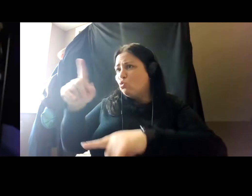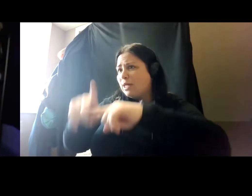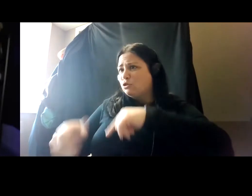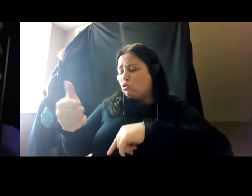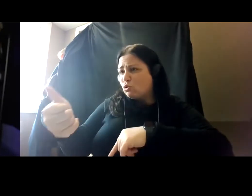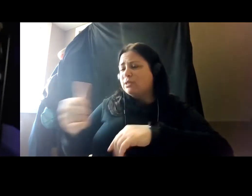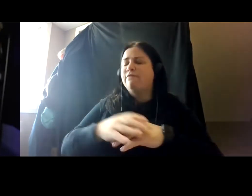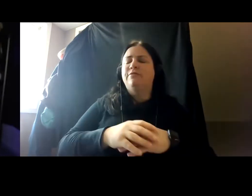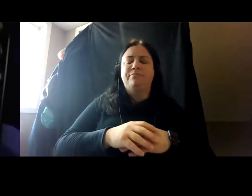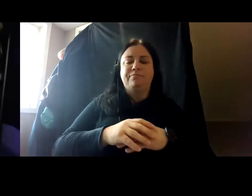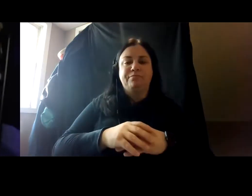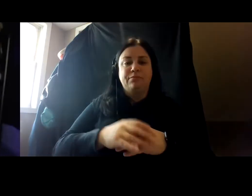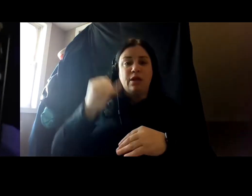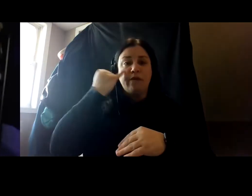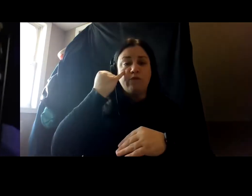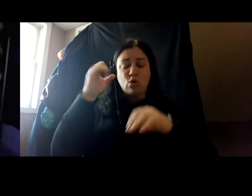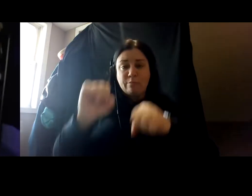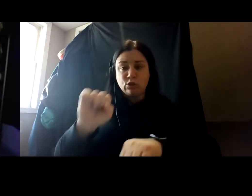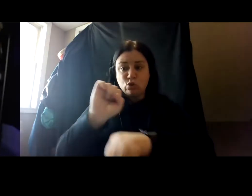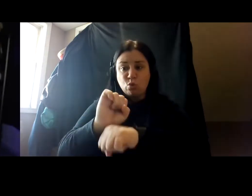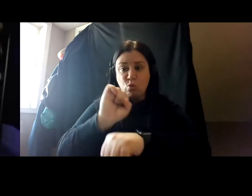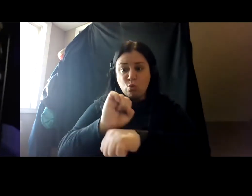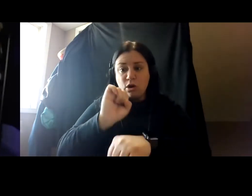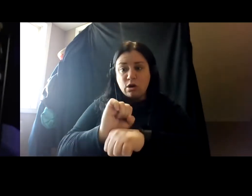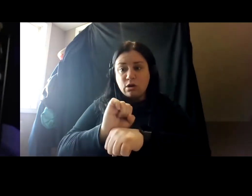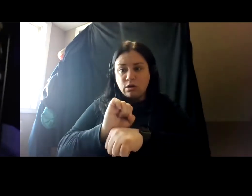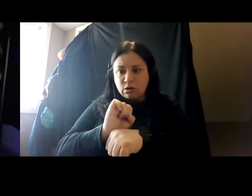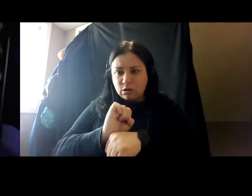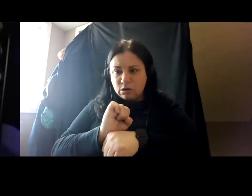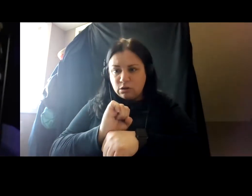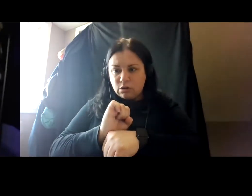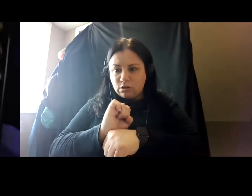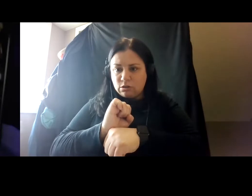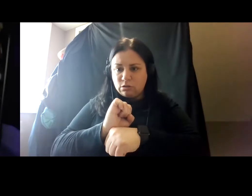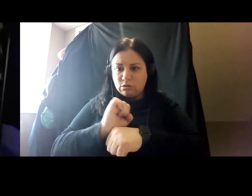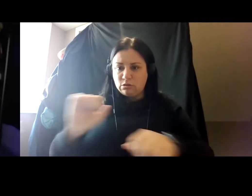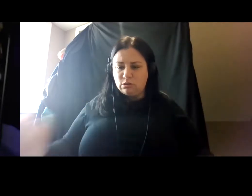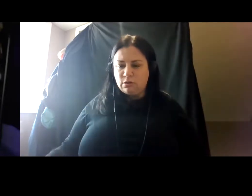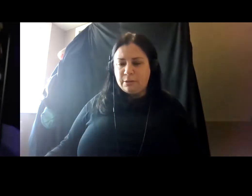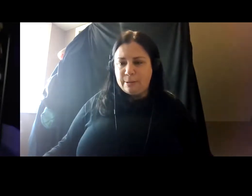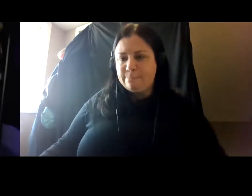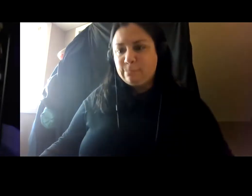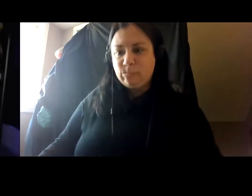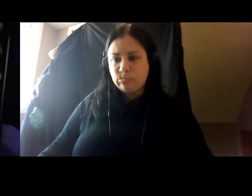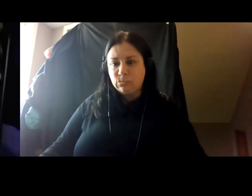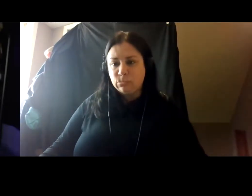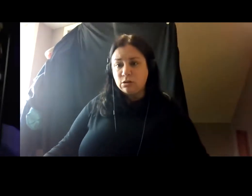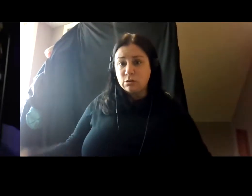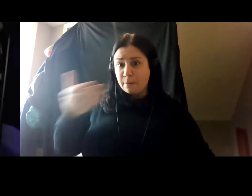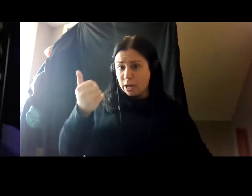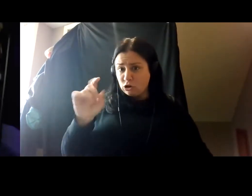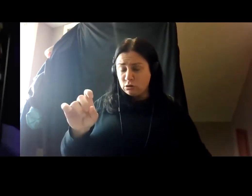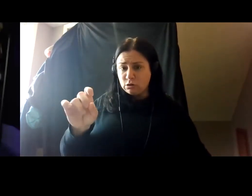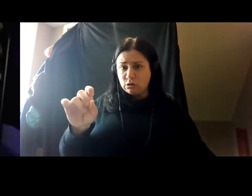So if you're able to put in the work with whatever it is, it's going to be hard, but you can accomplish that. So I started